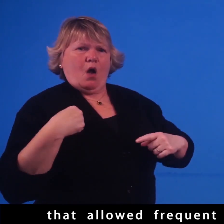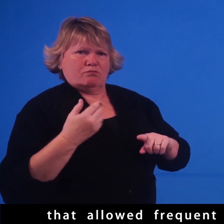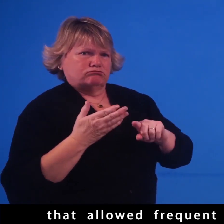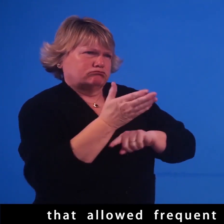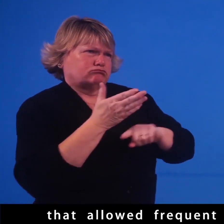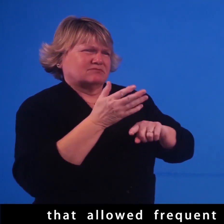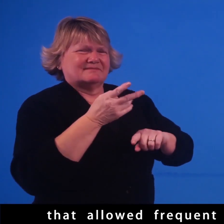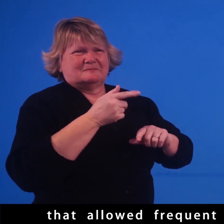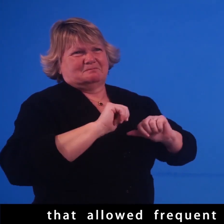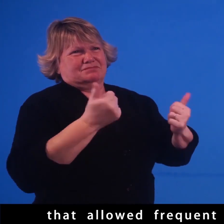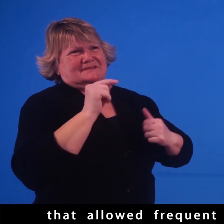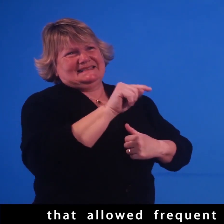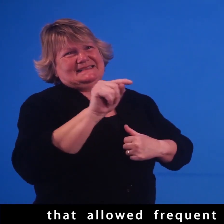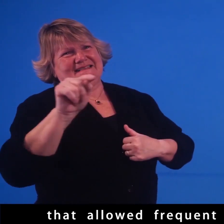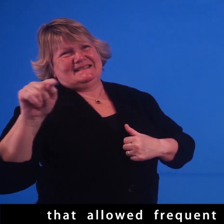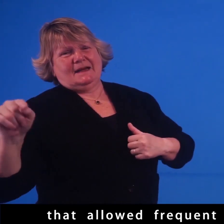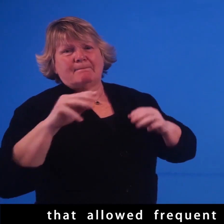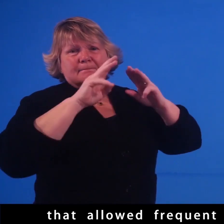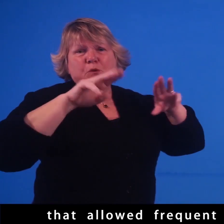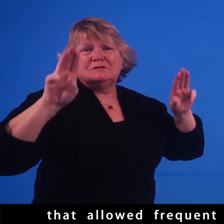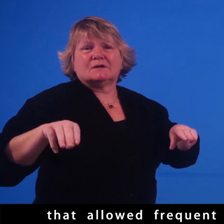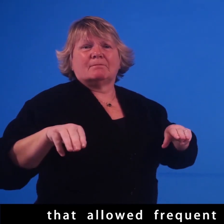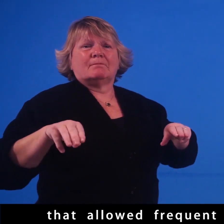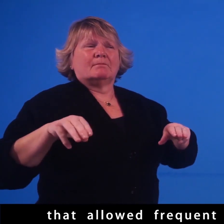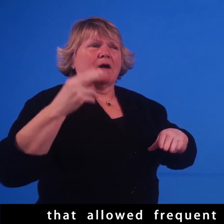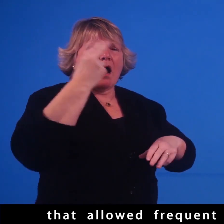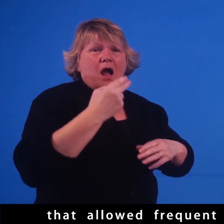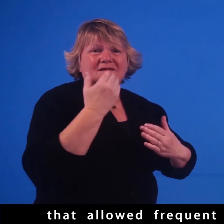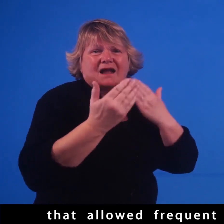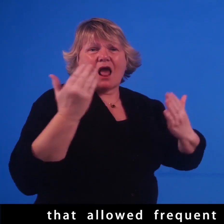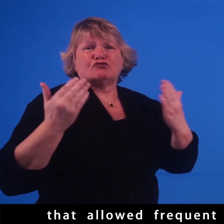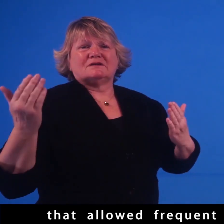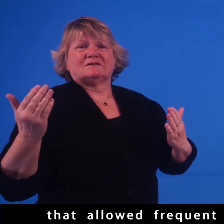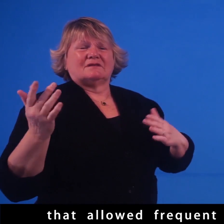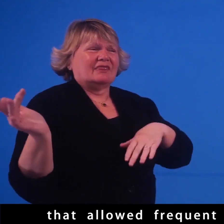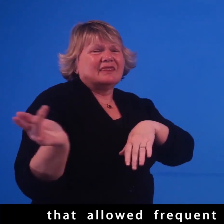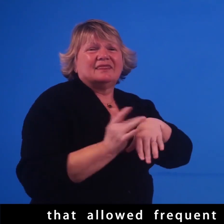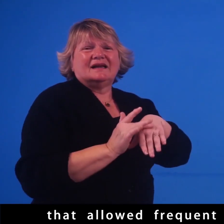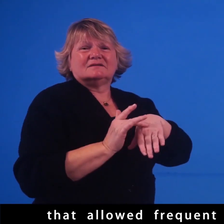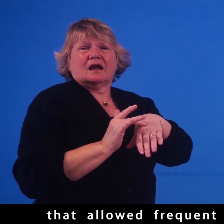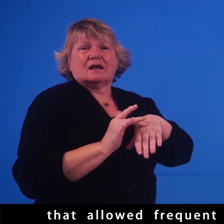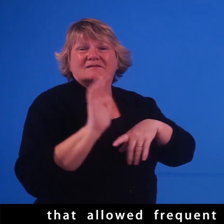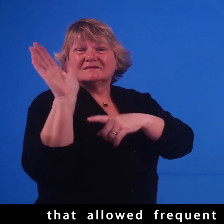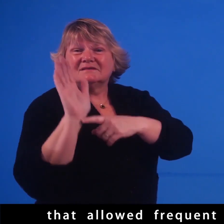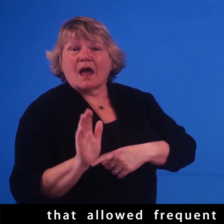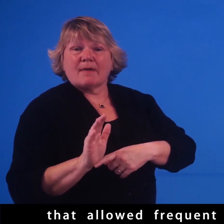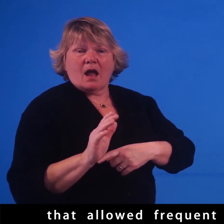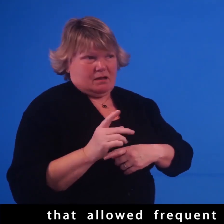that allowed frequent visits to great museums and art galleries, theatres and cinemas,